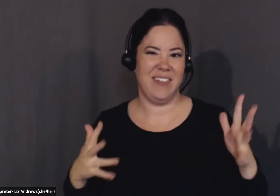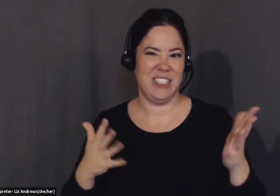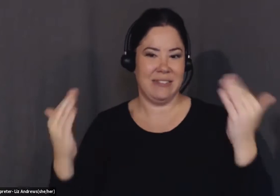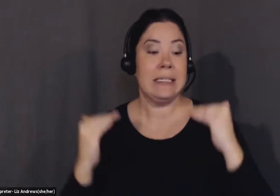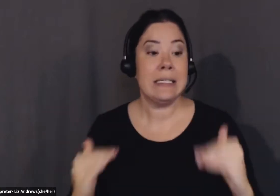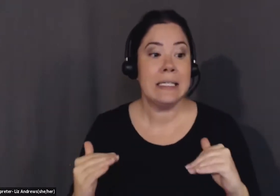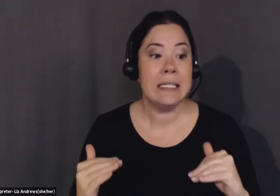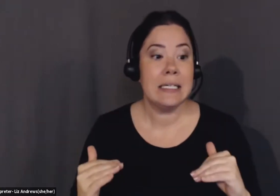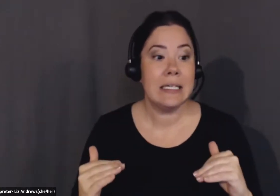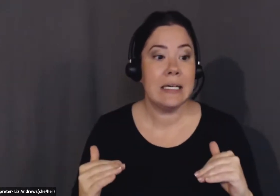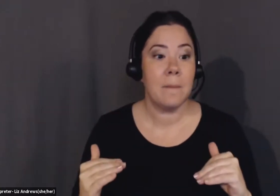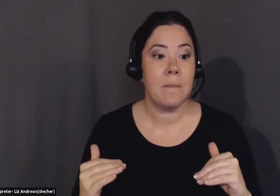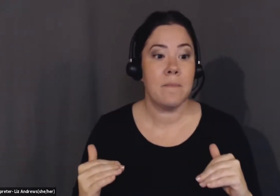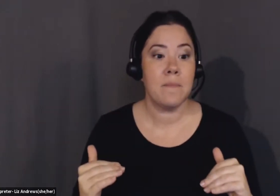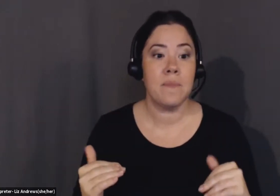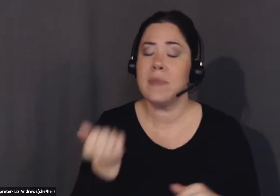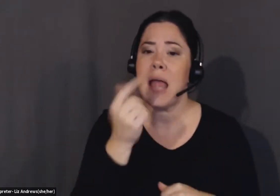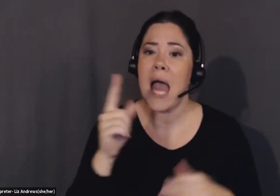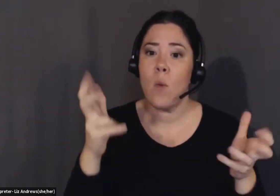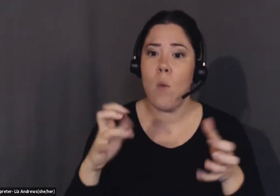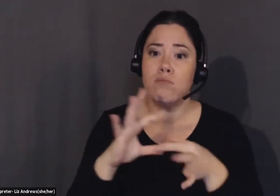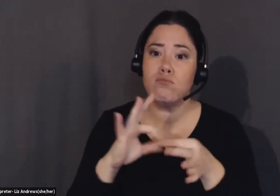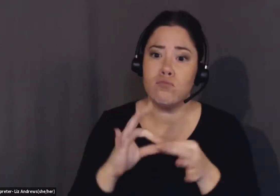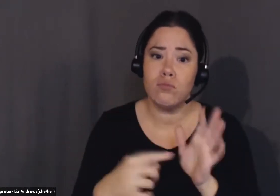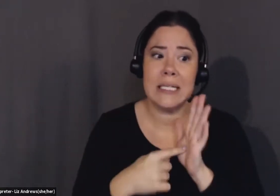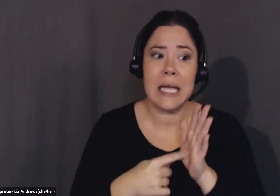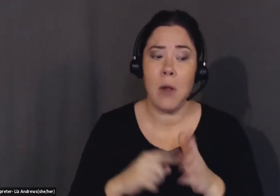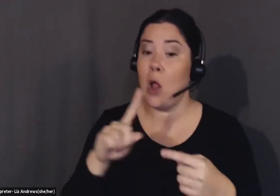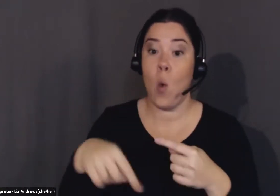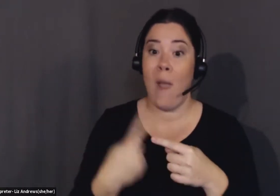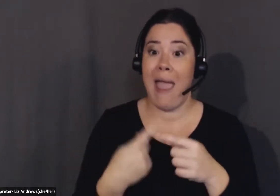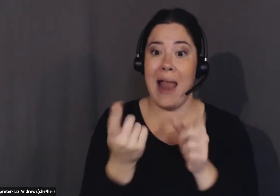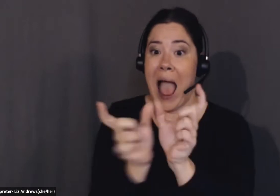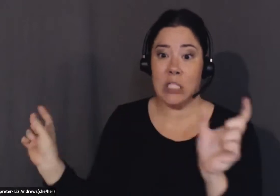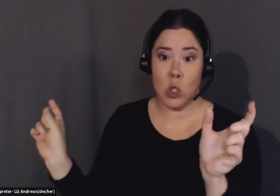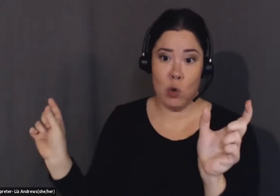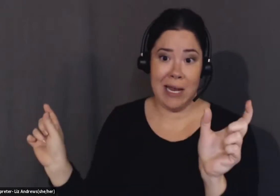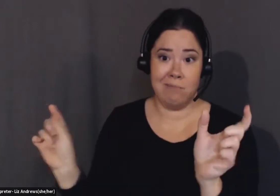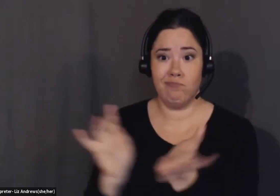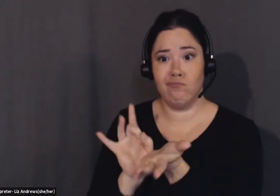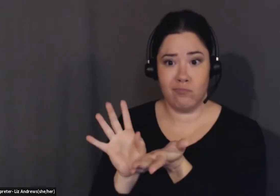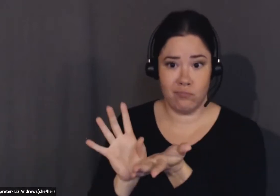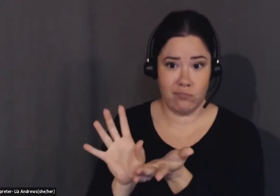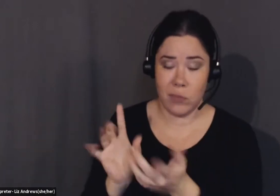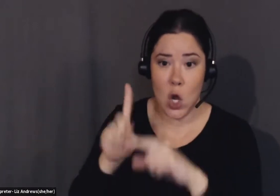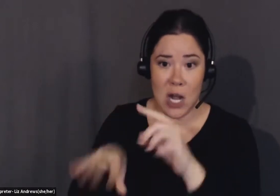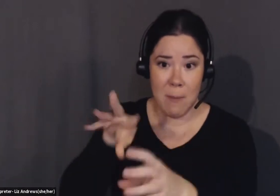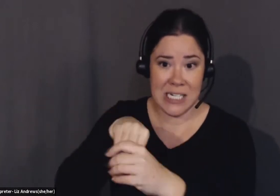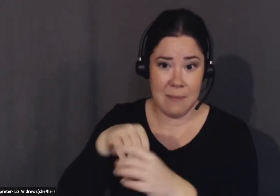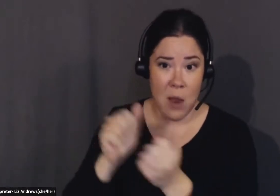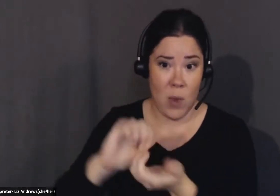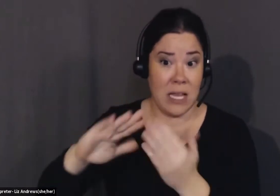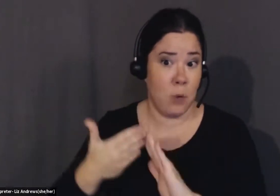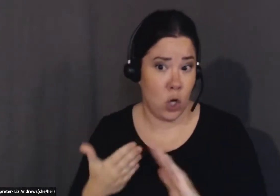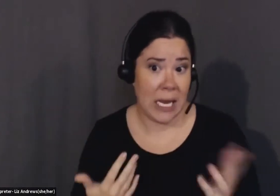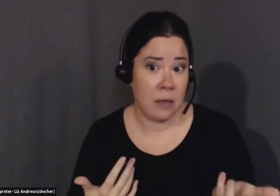is, well, does anyone want to share an example of when they were excluded from participating in the community? So